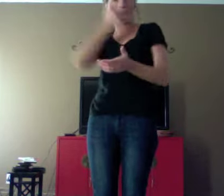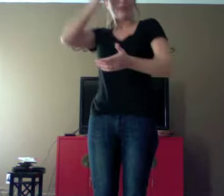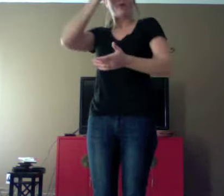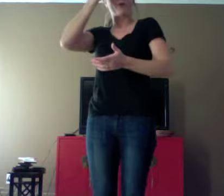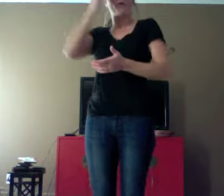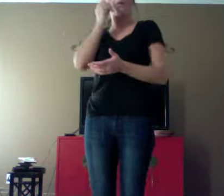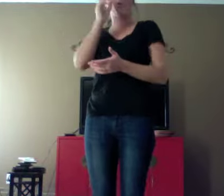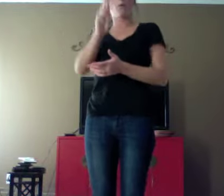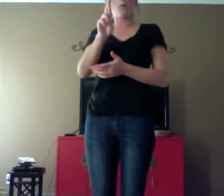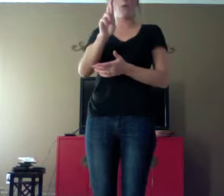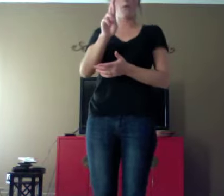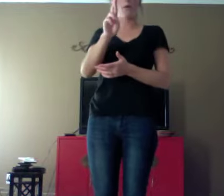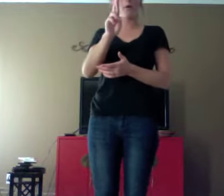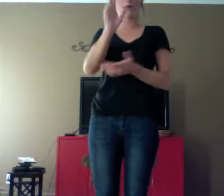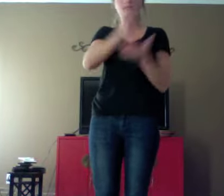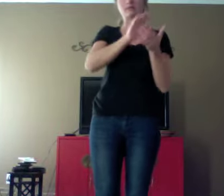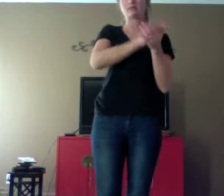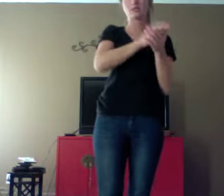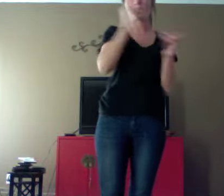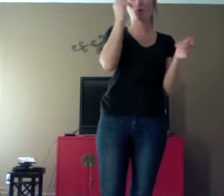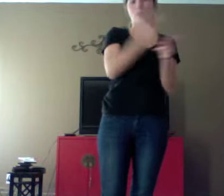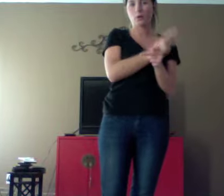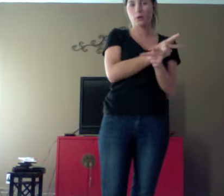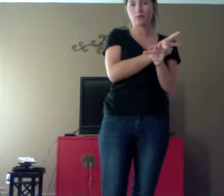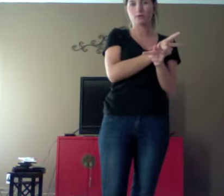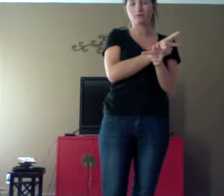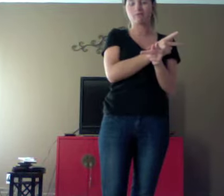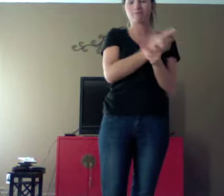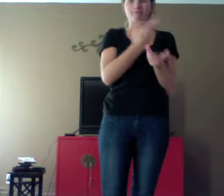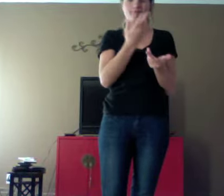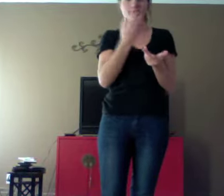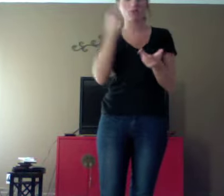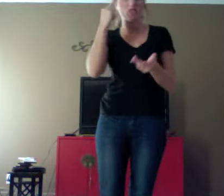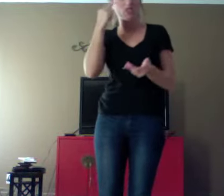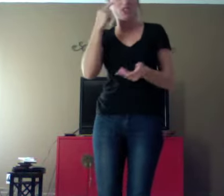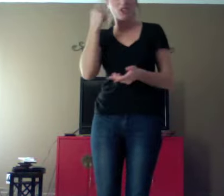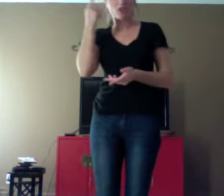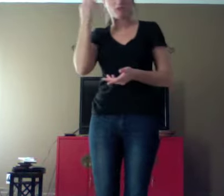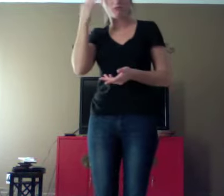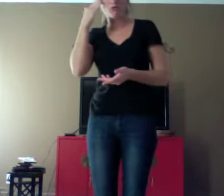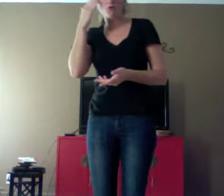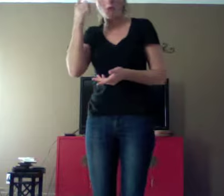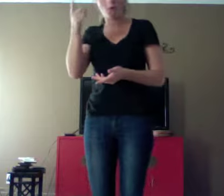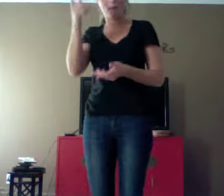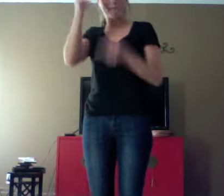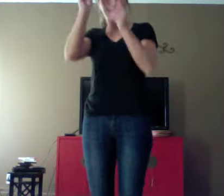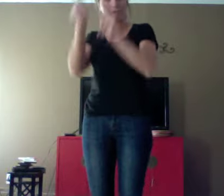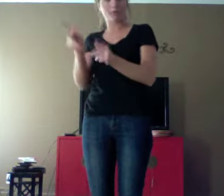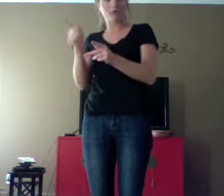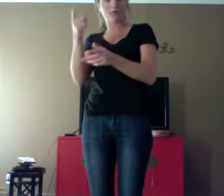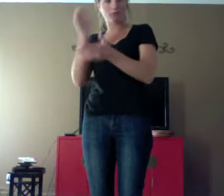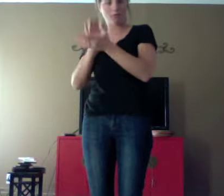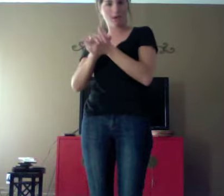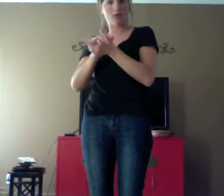marry. Because you think you know that person, but you really don't. And marriage is filled with surprises. Some